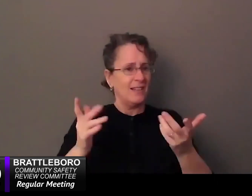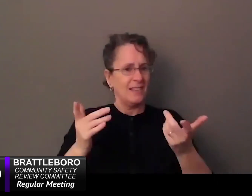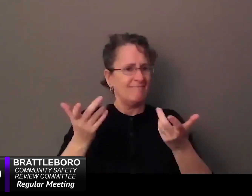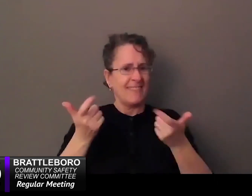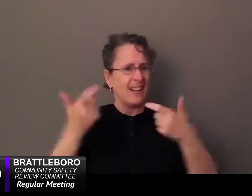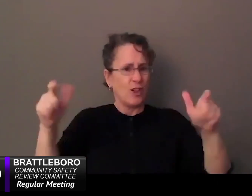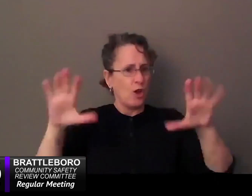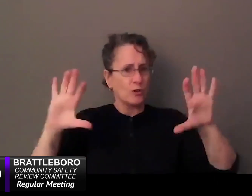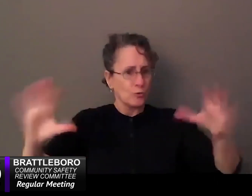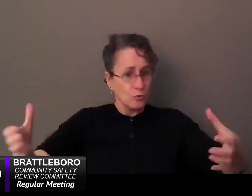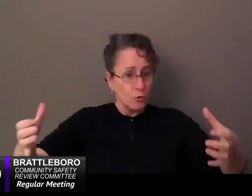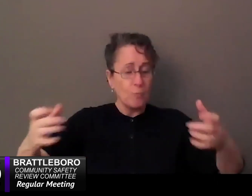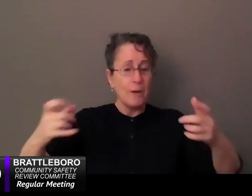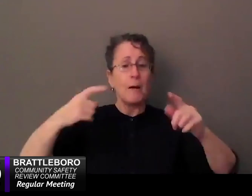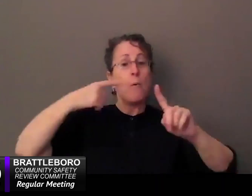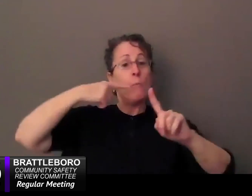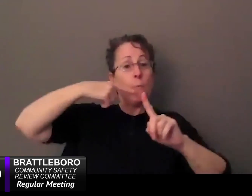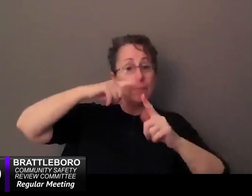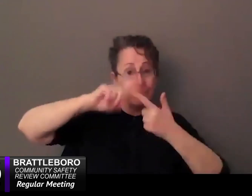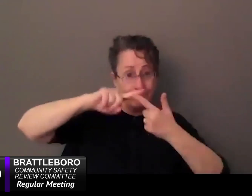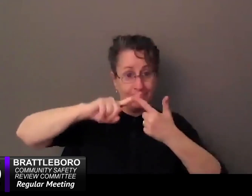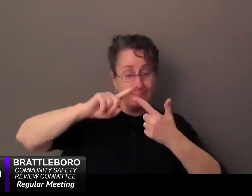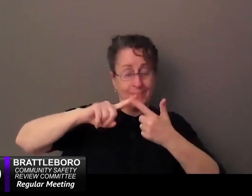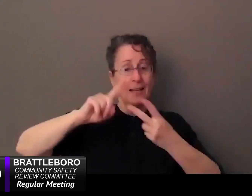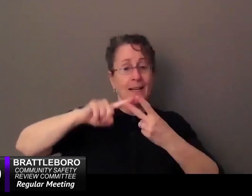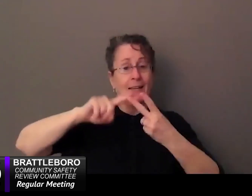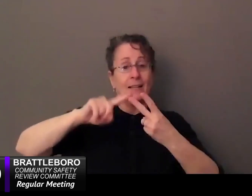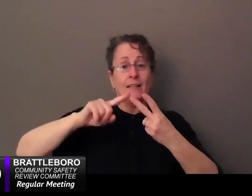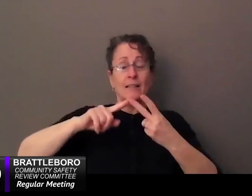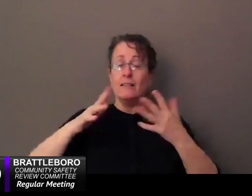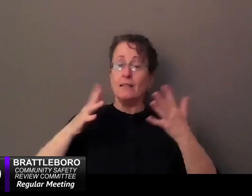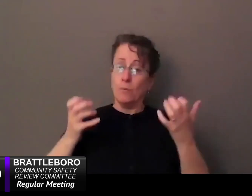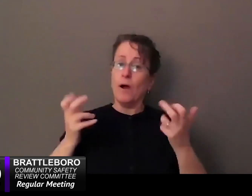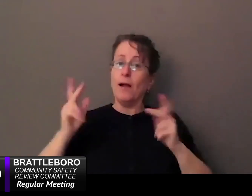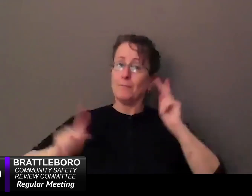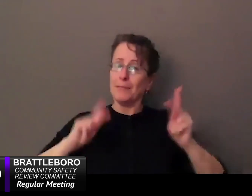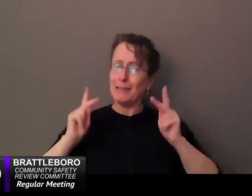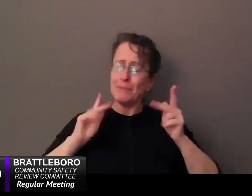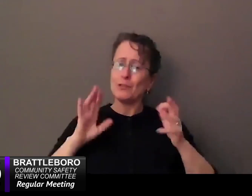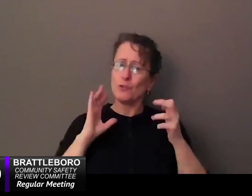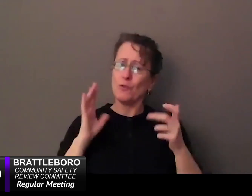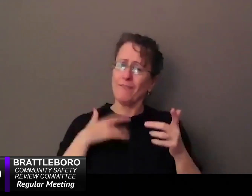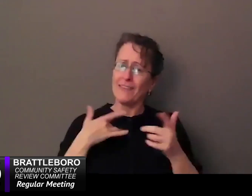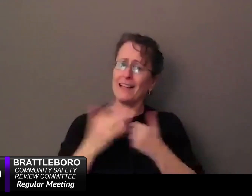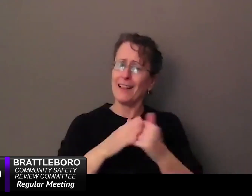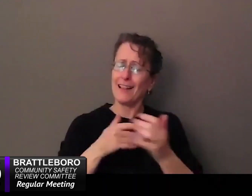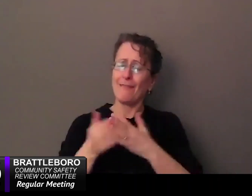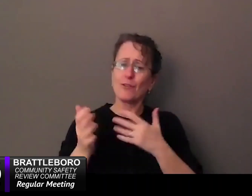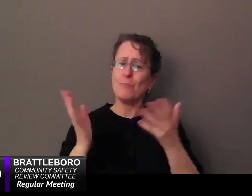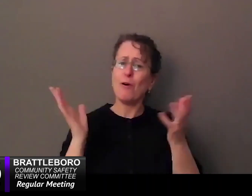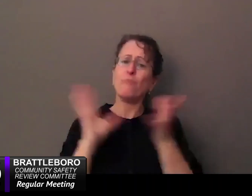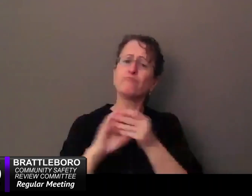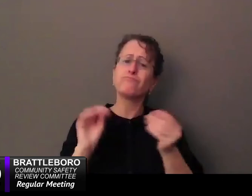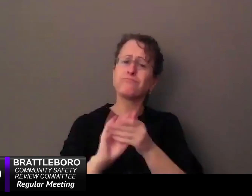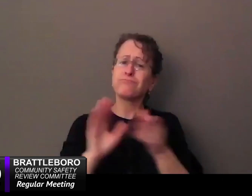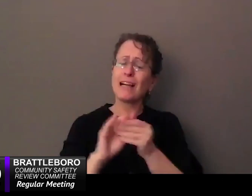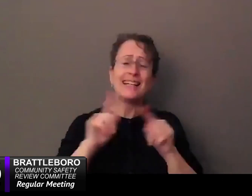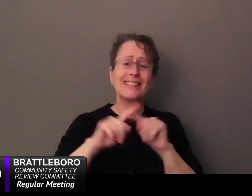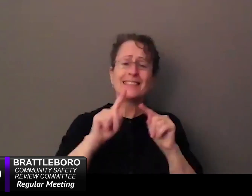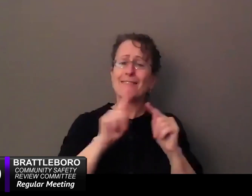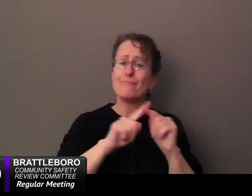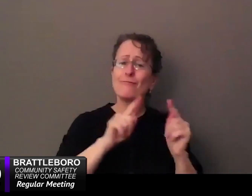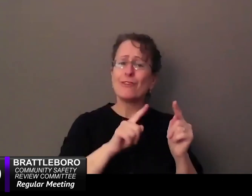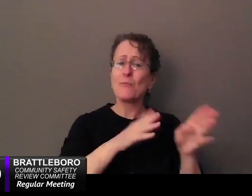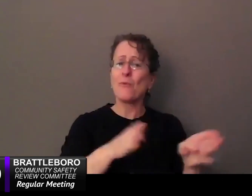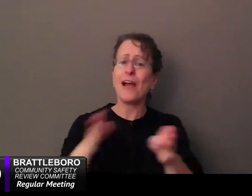diversity of styles of sharing, which includes creative and expressive and somatic styles of sharing. And also what is the range of access